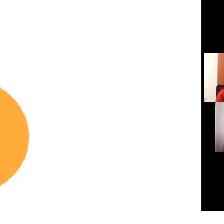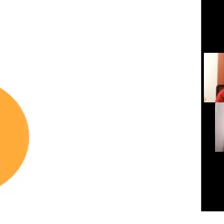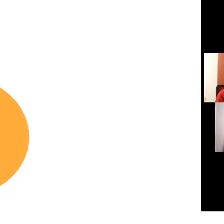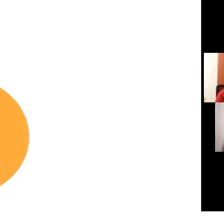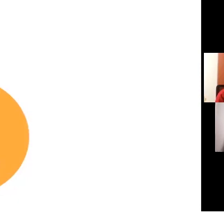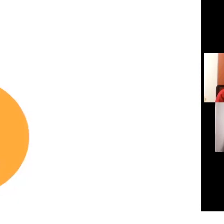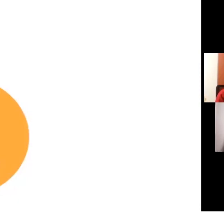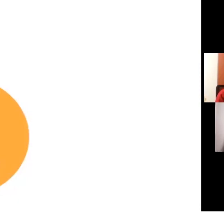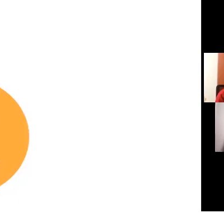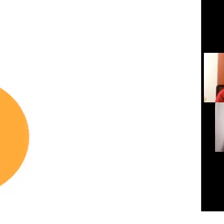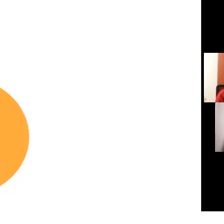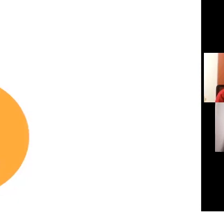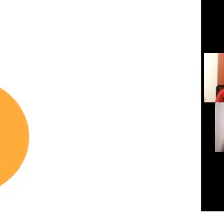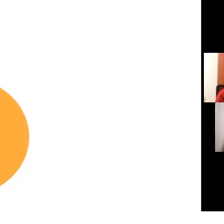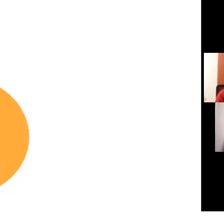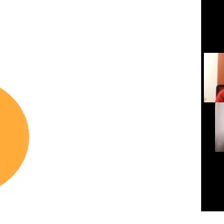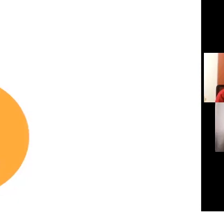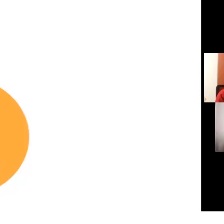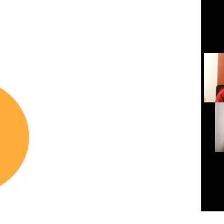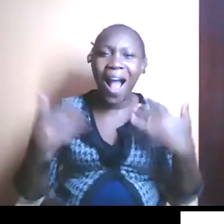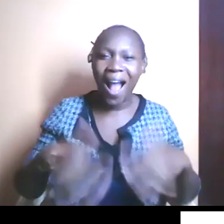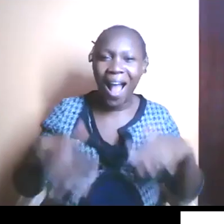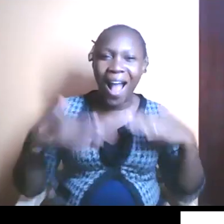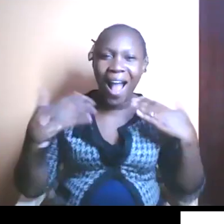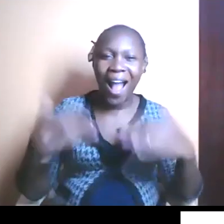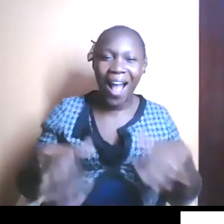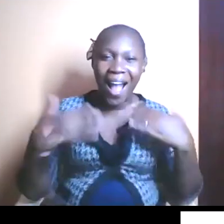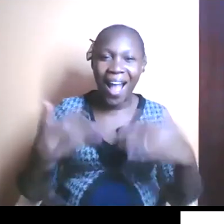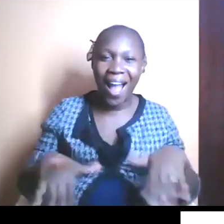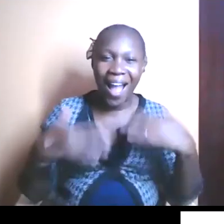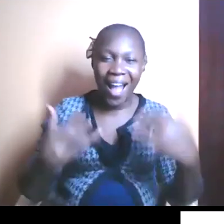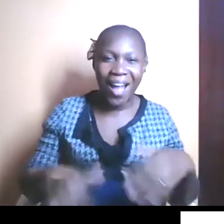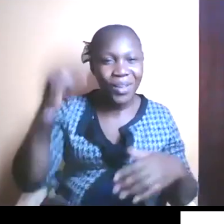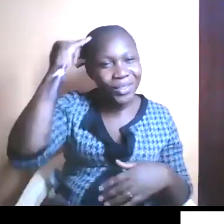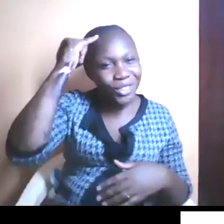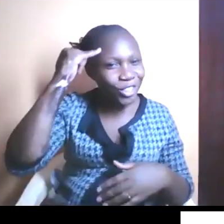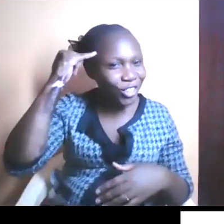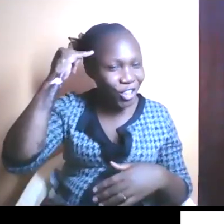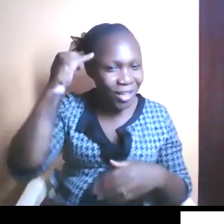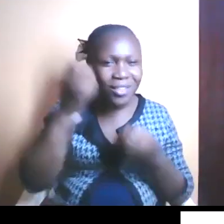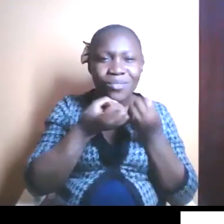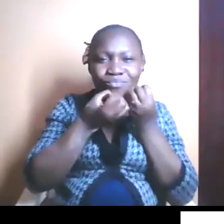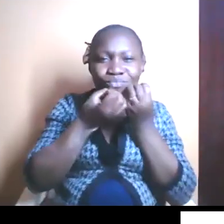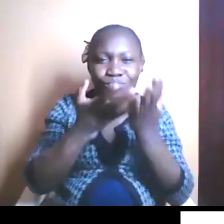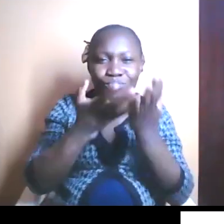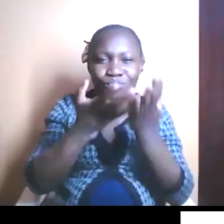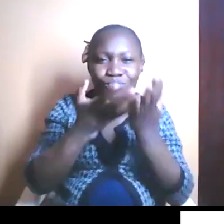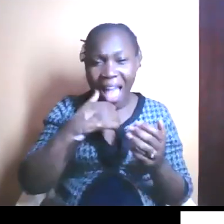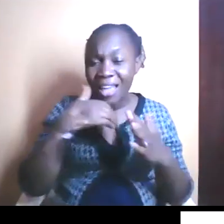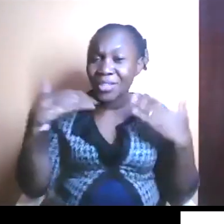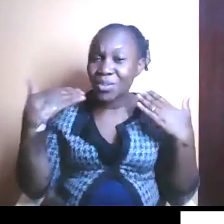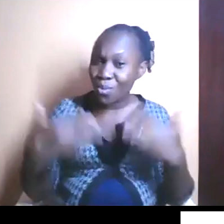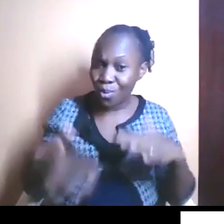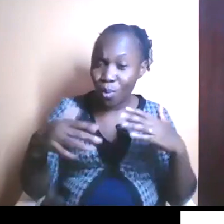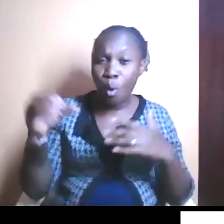Oh, wow. Oh, wow. Oh, wow. Joyce, the energy, the information. Oh, my God. We are soaking in